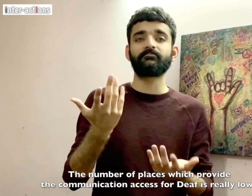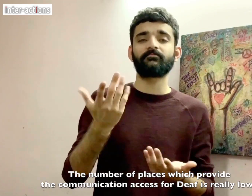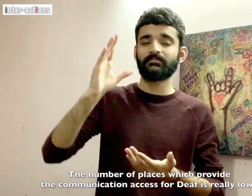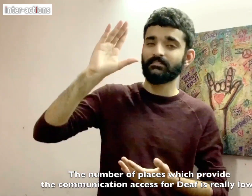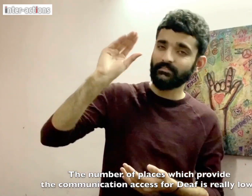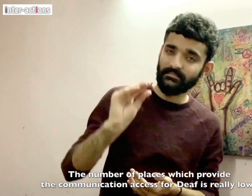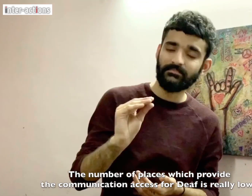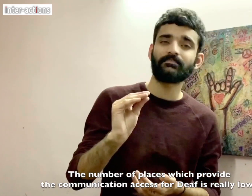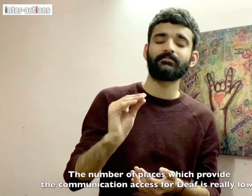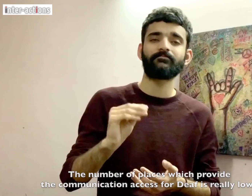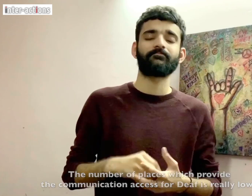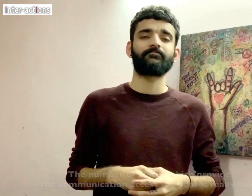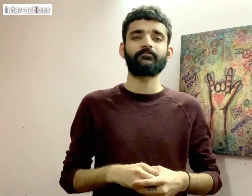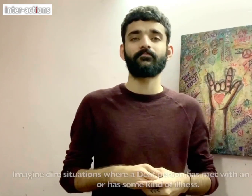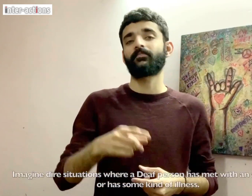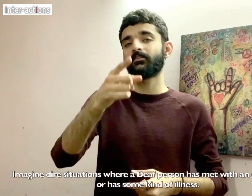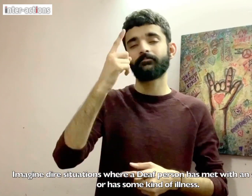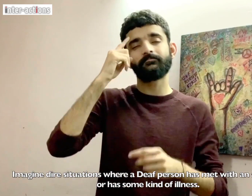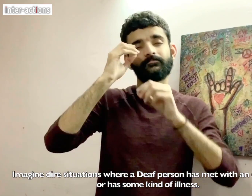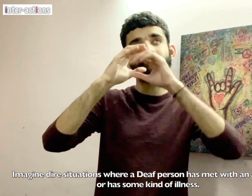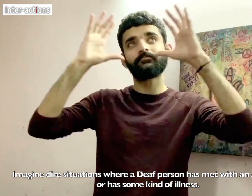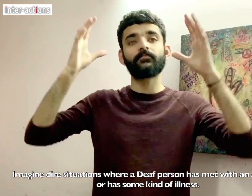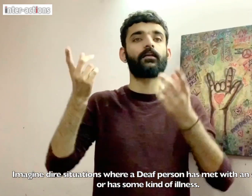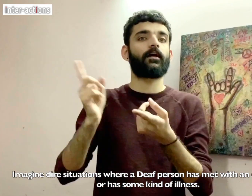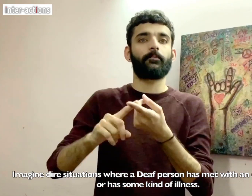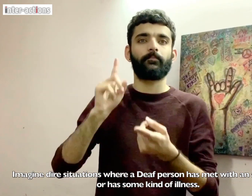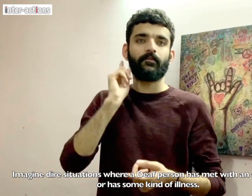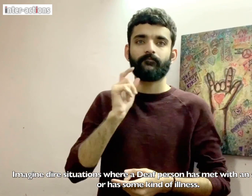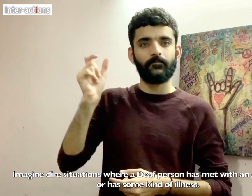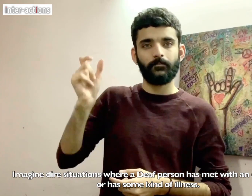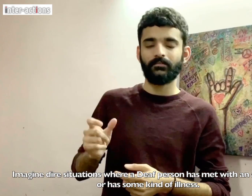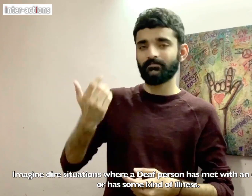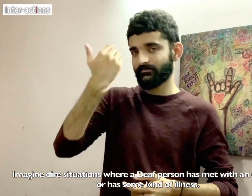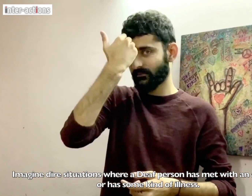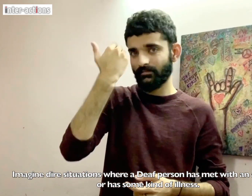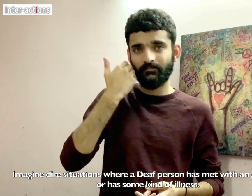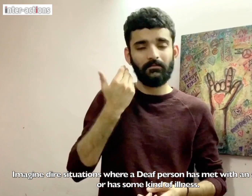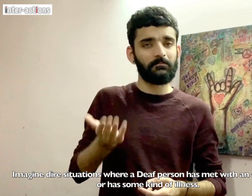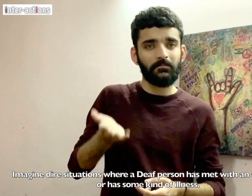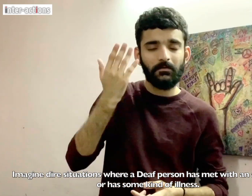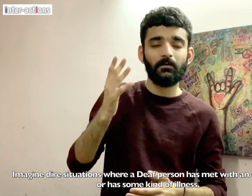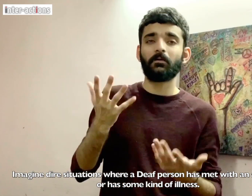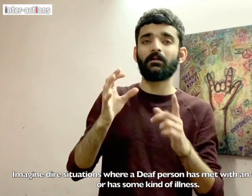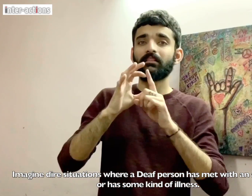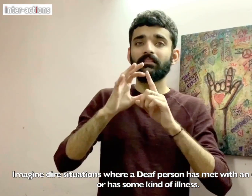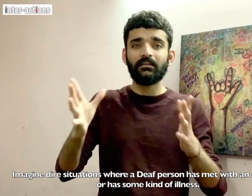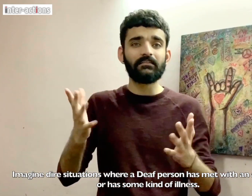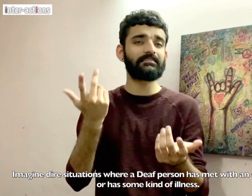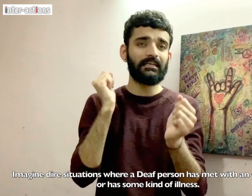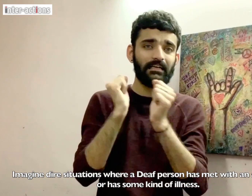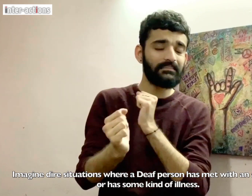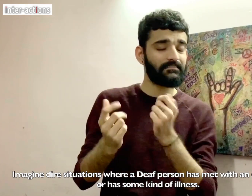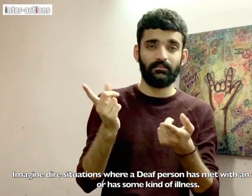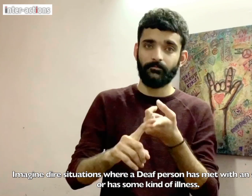places which provide communication access for deaf is really low. Imagine dire situations where a deaf person has met with an accident or some kind of